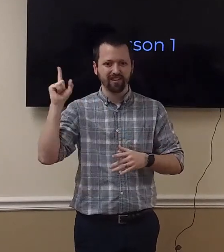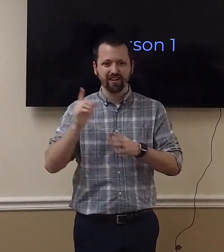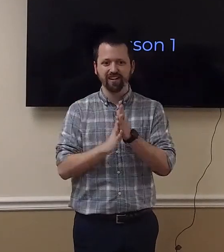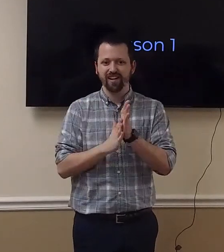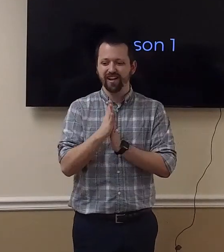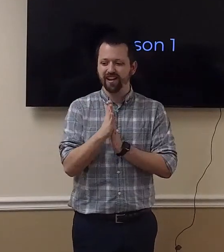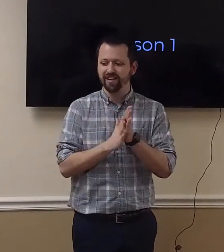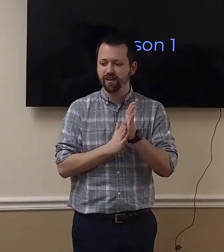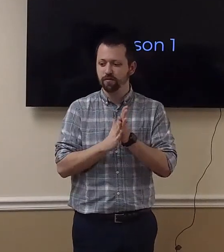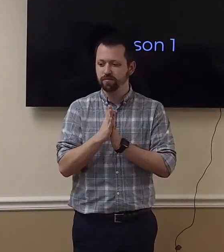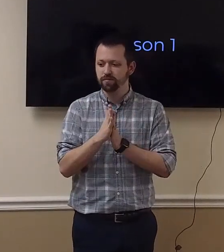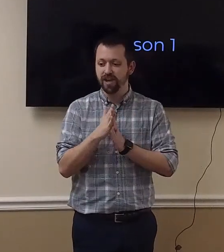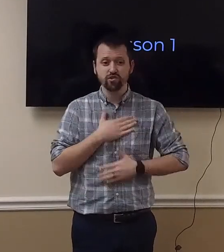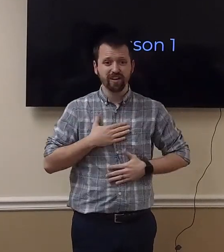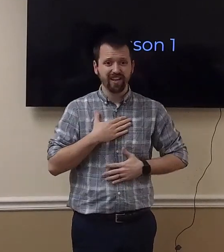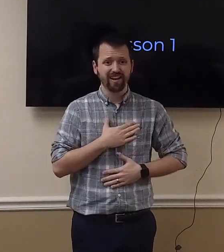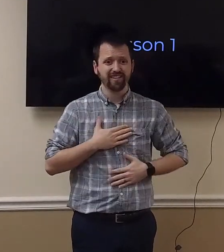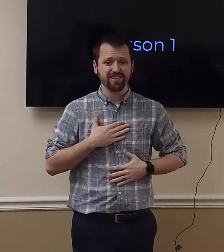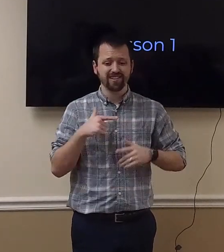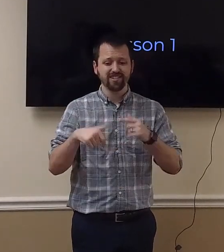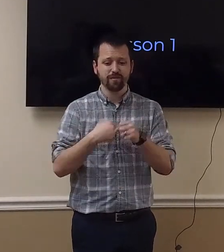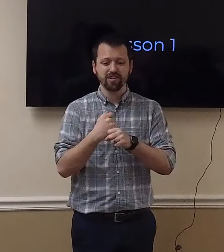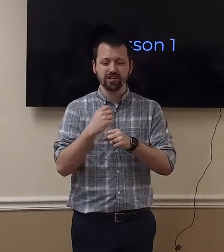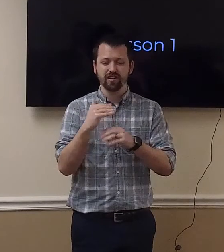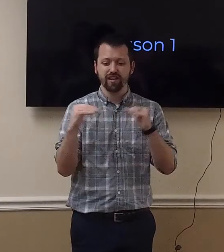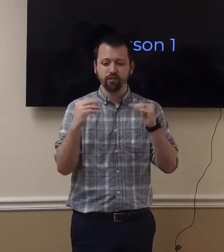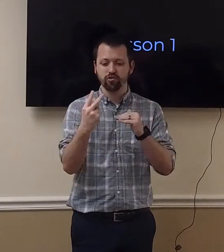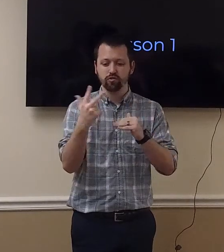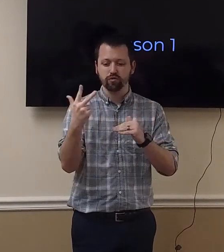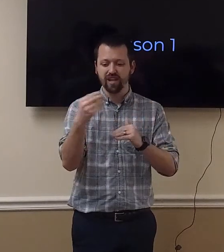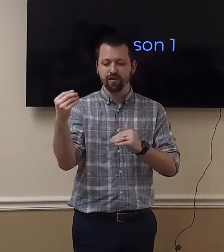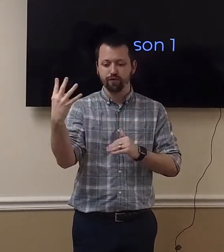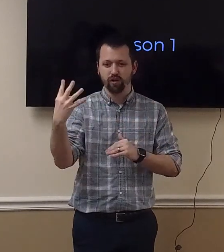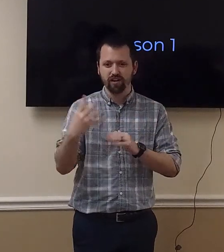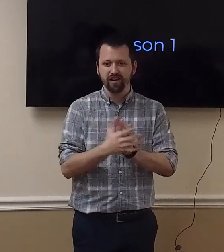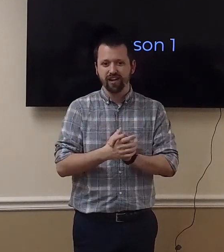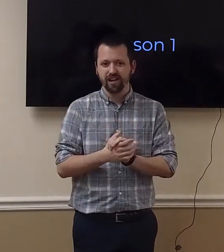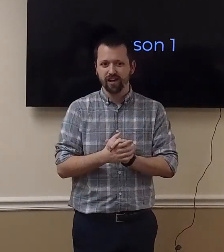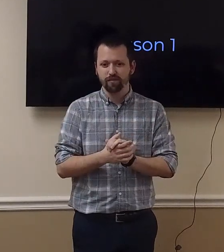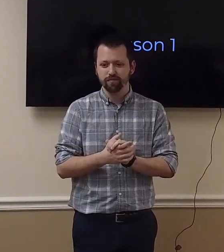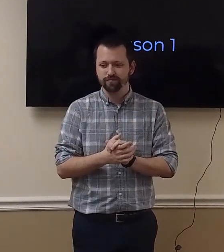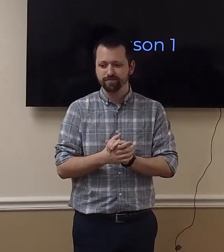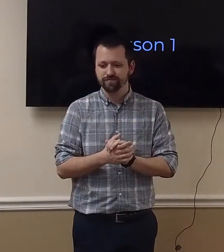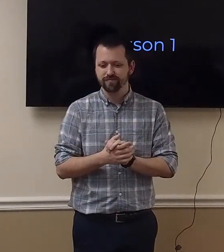there, and I enjoy it a lot. This year I'm teaching levels 2, 3, and 4. So